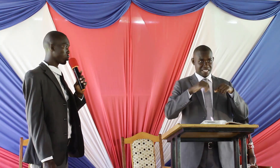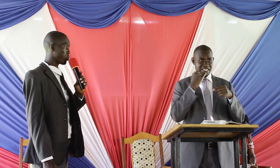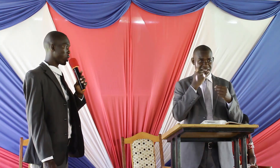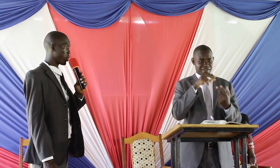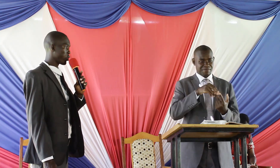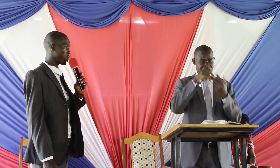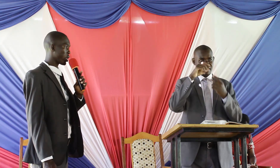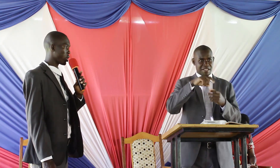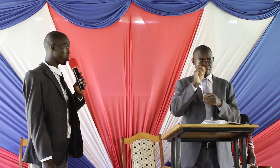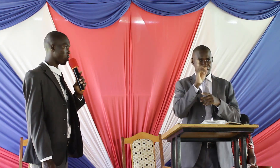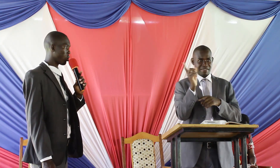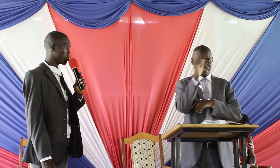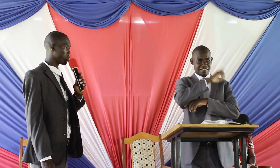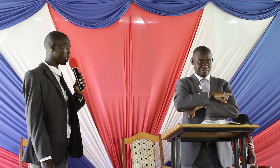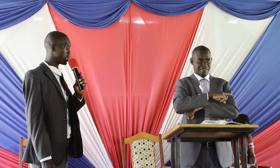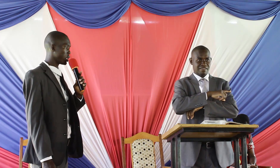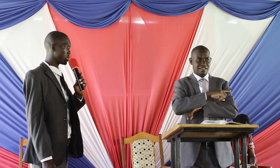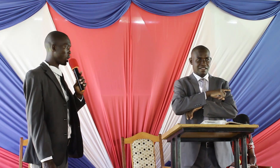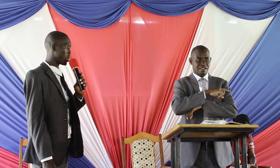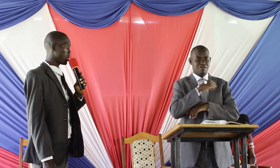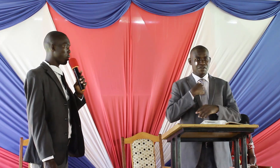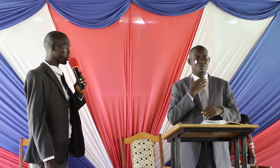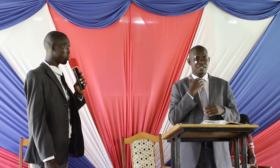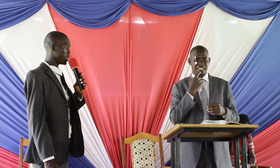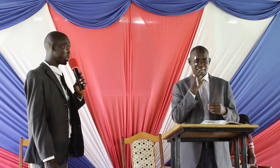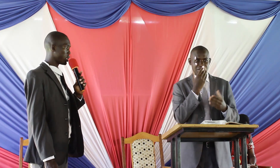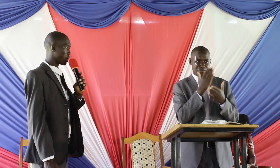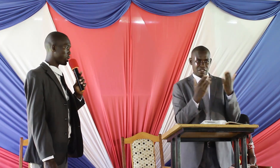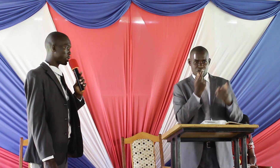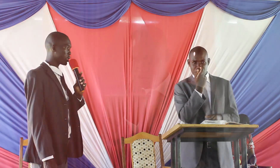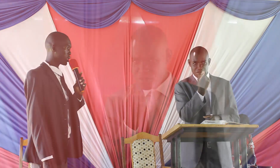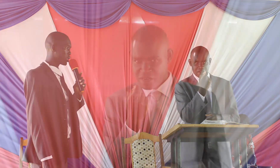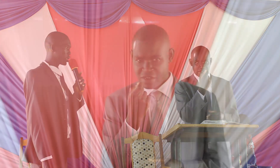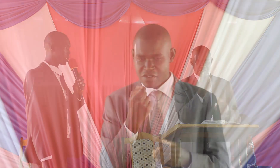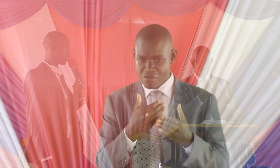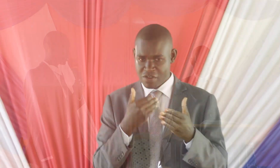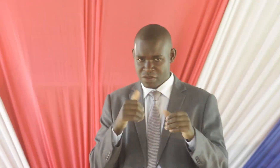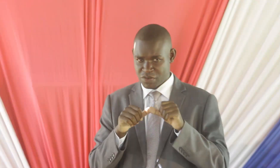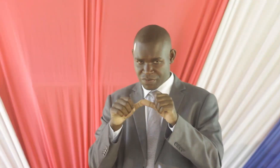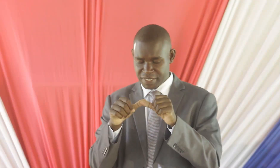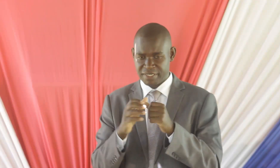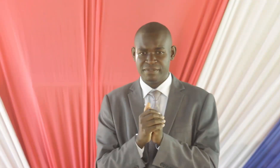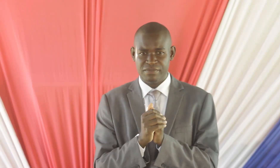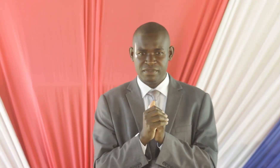because you, everyone here, you know, today it is a possibility Sabbath.